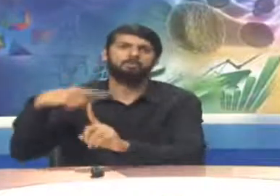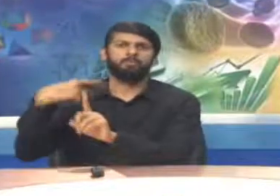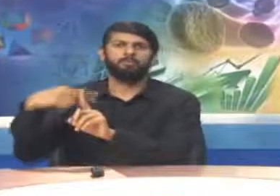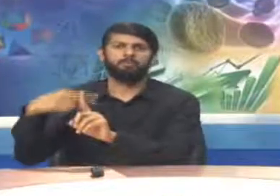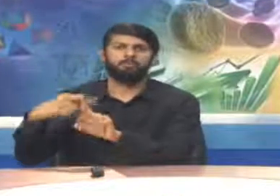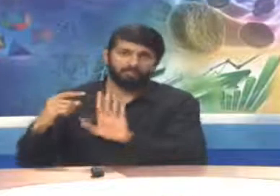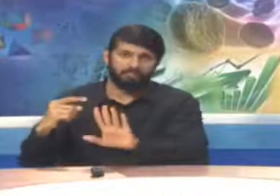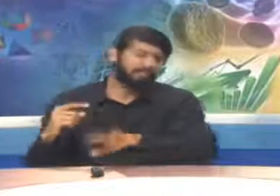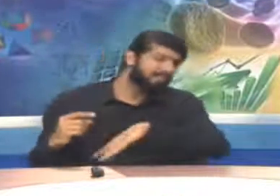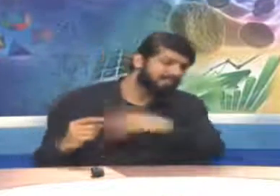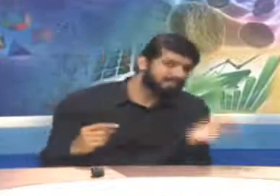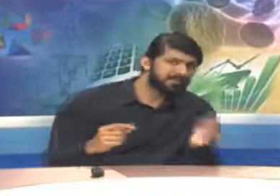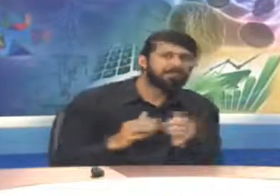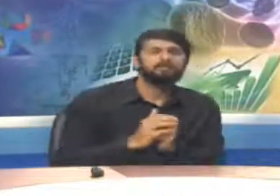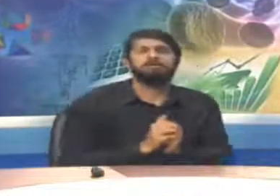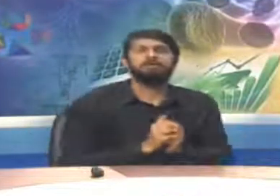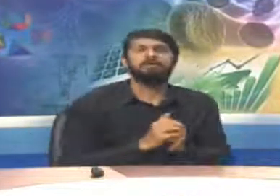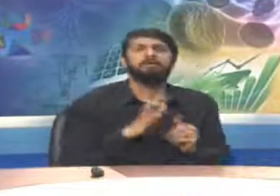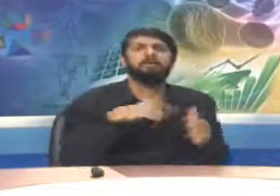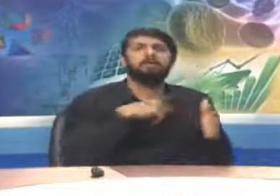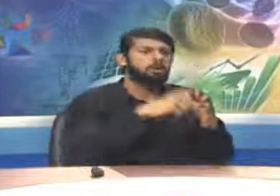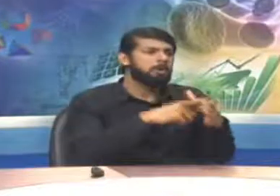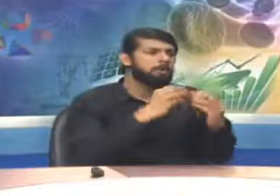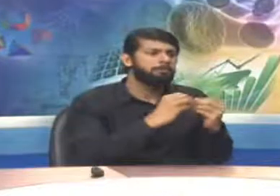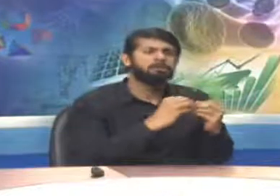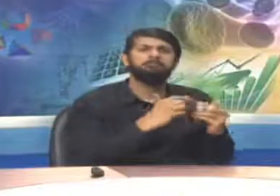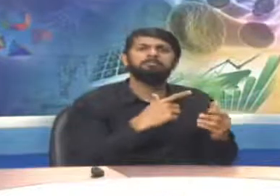welfare of those who are unemployed